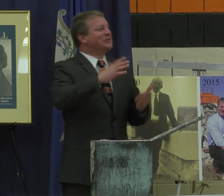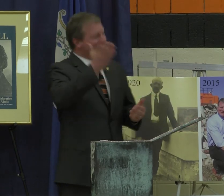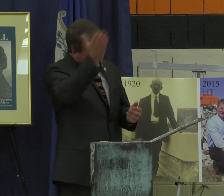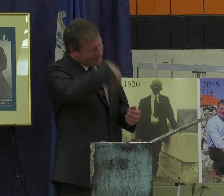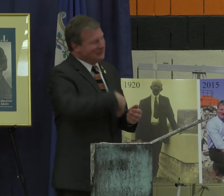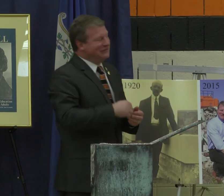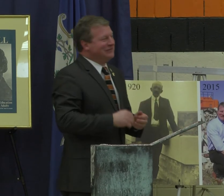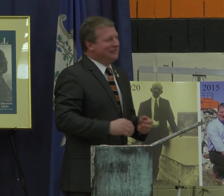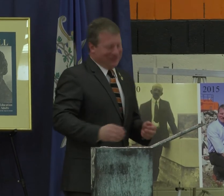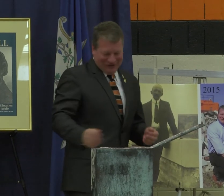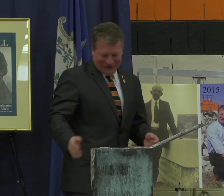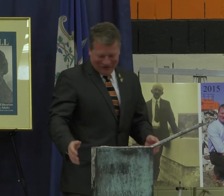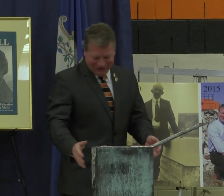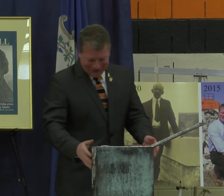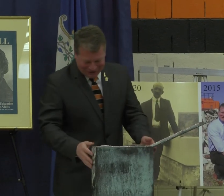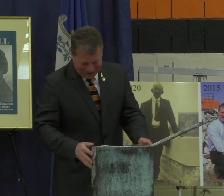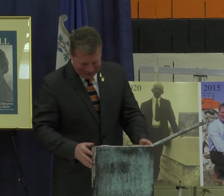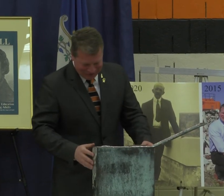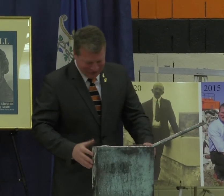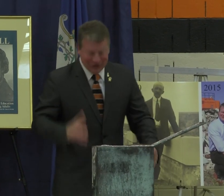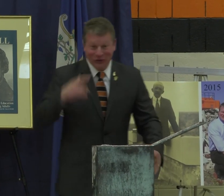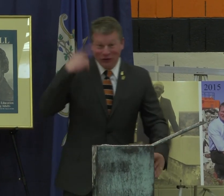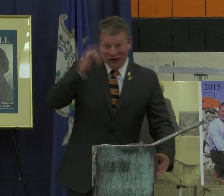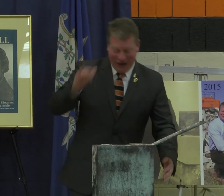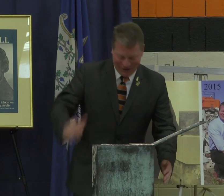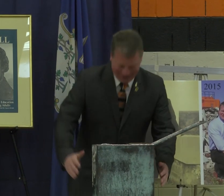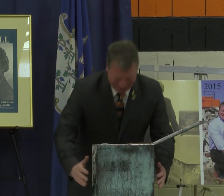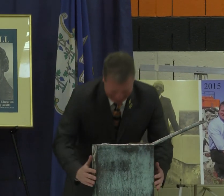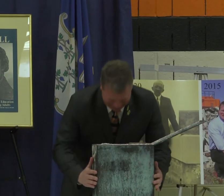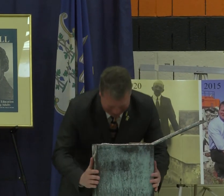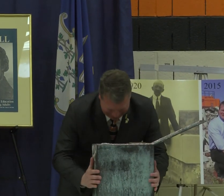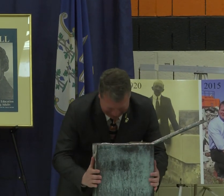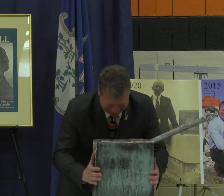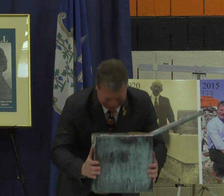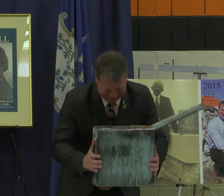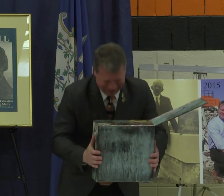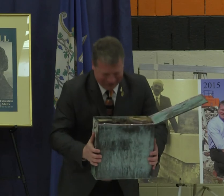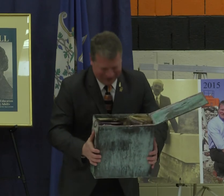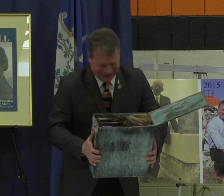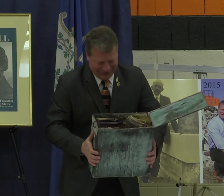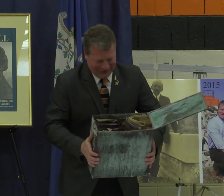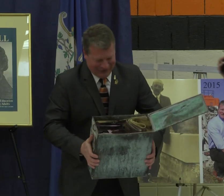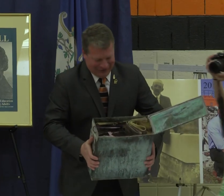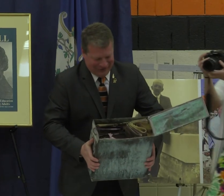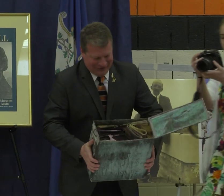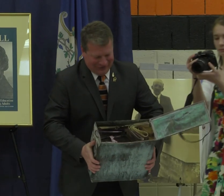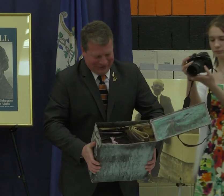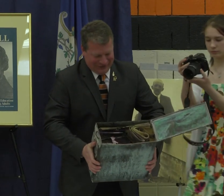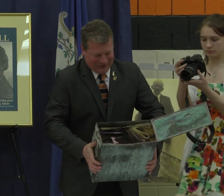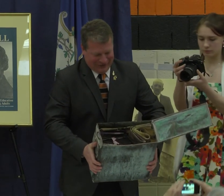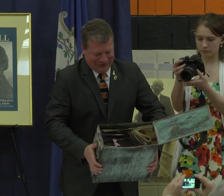Could I have a few students come up, please? This is what it looks like inside. Let you see.